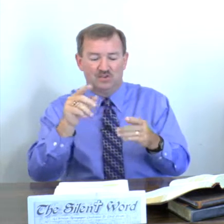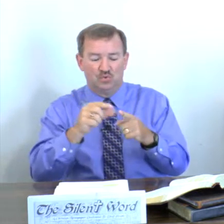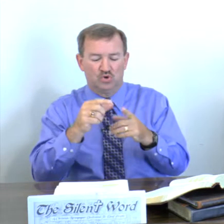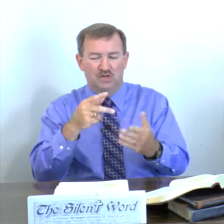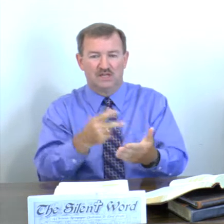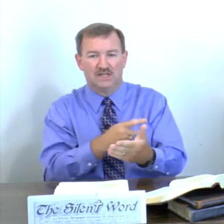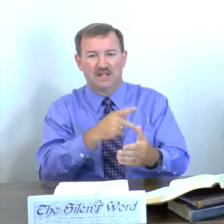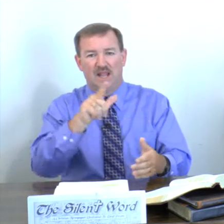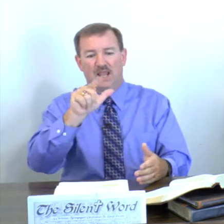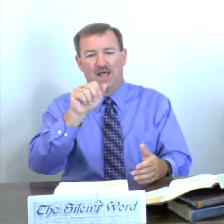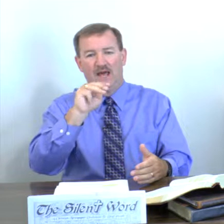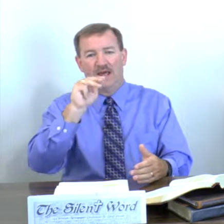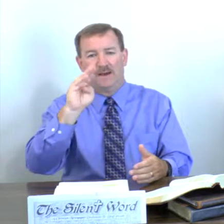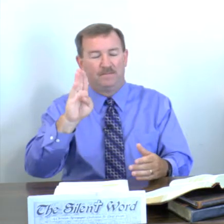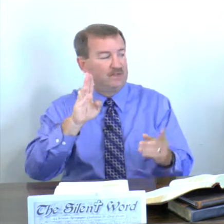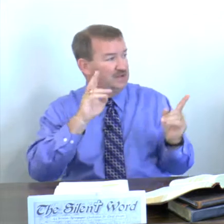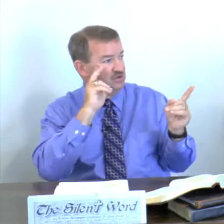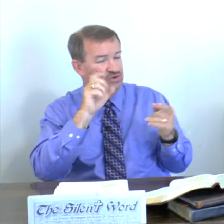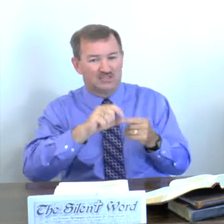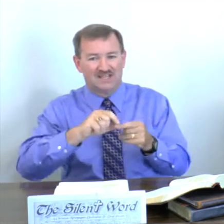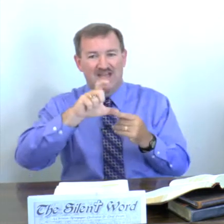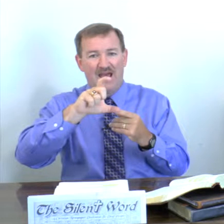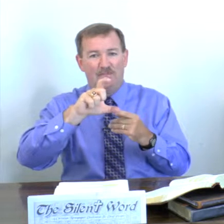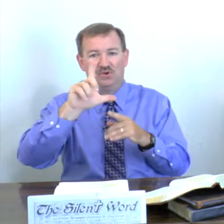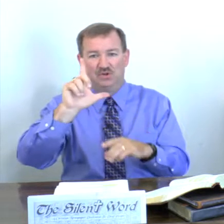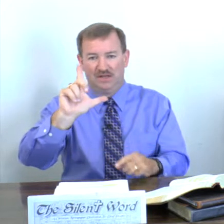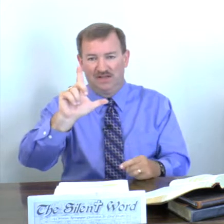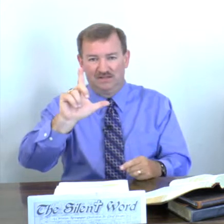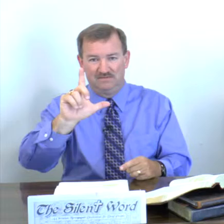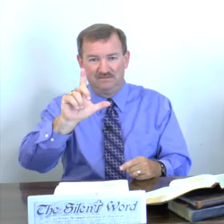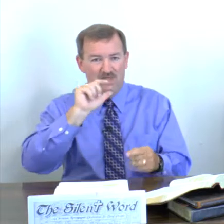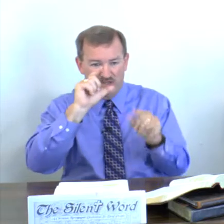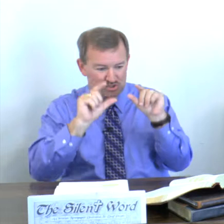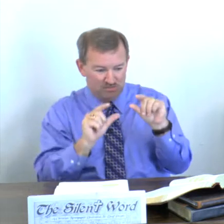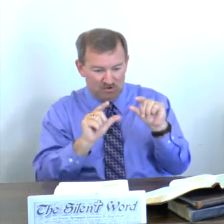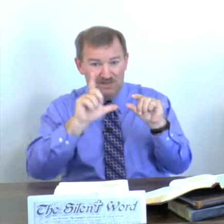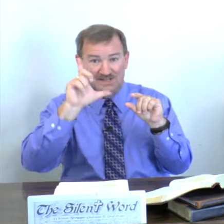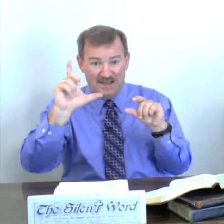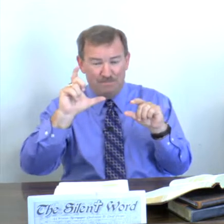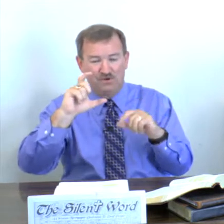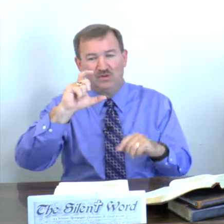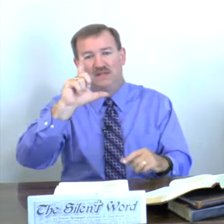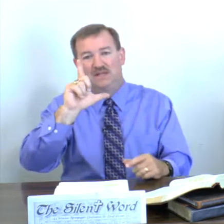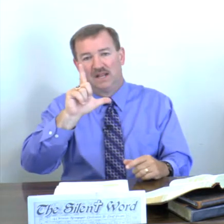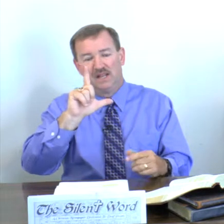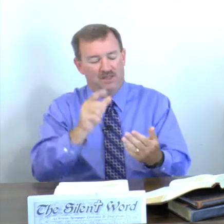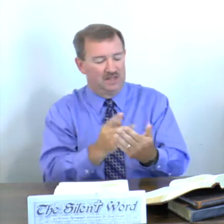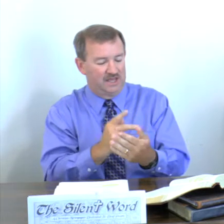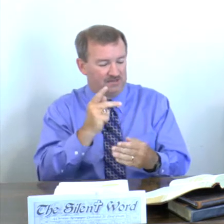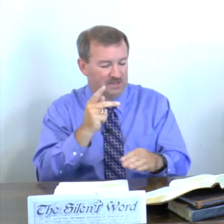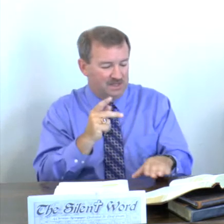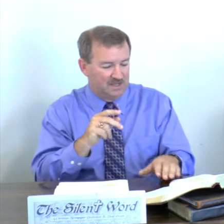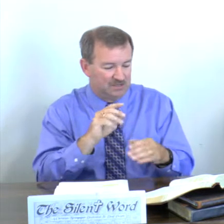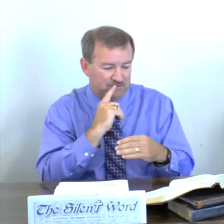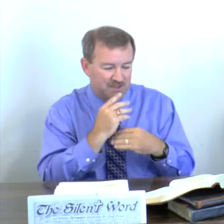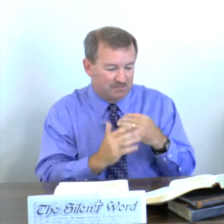the word Lamb, notice the capital L, not small, but capital, the Lamb, by the